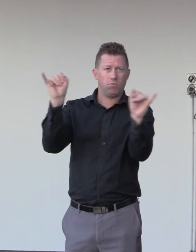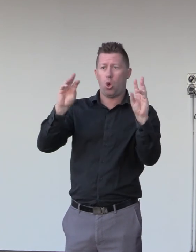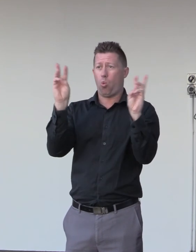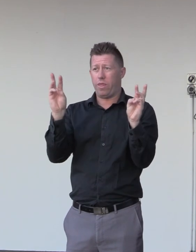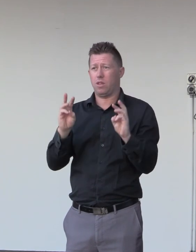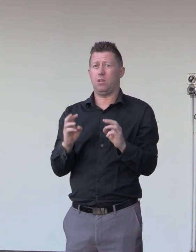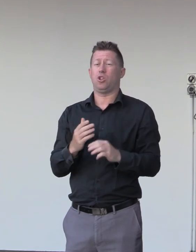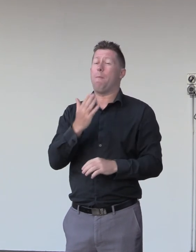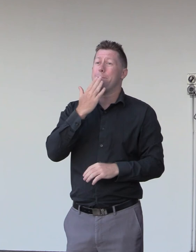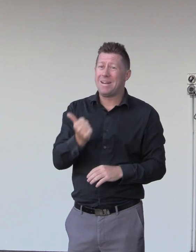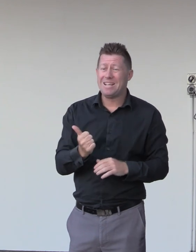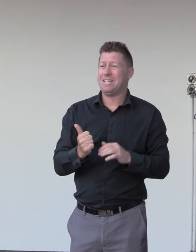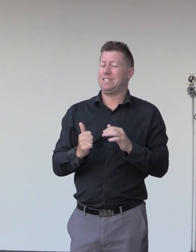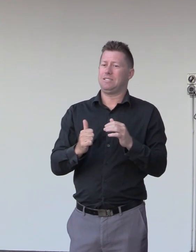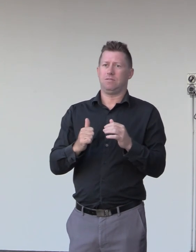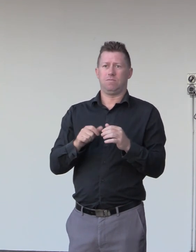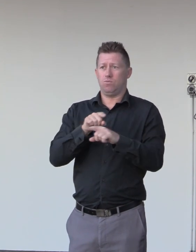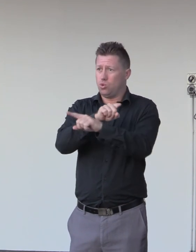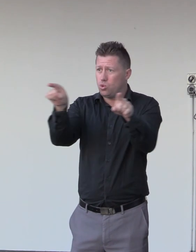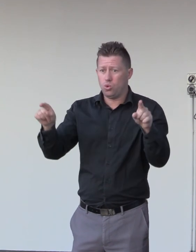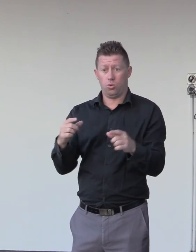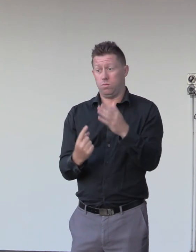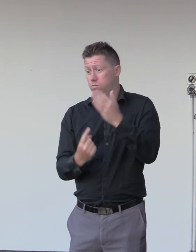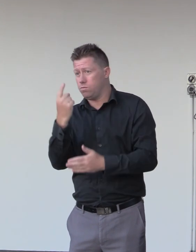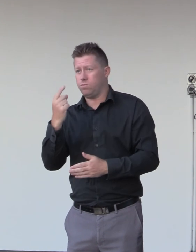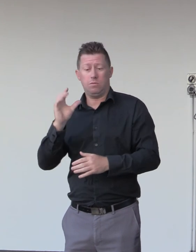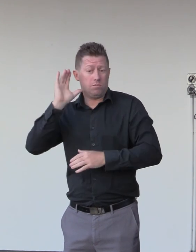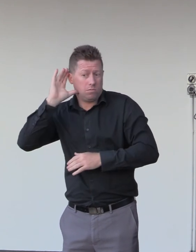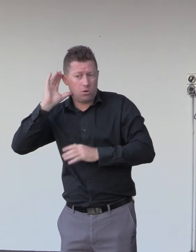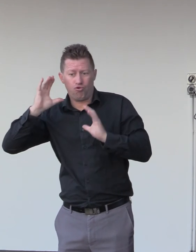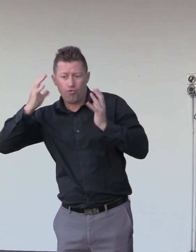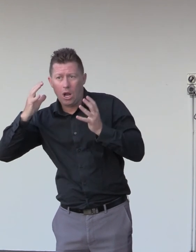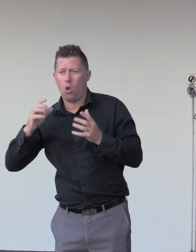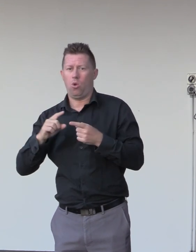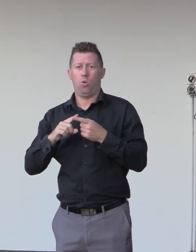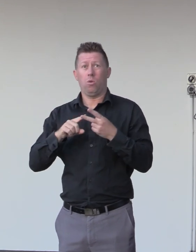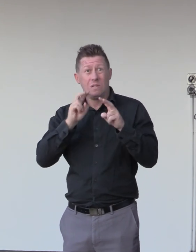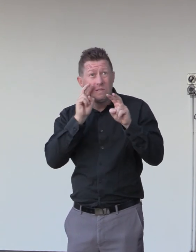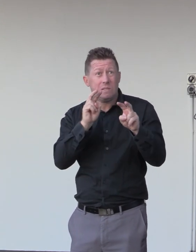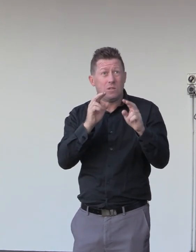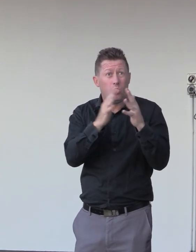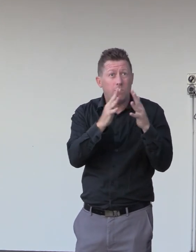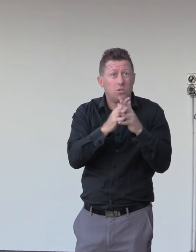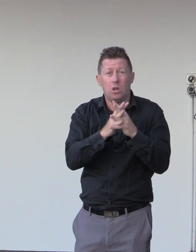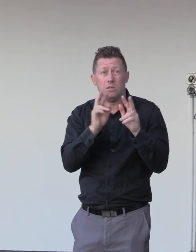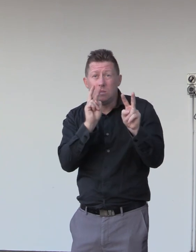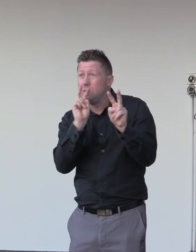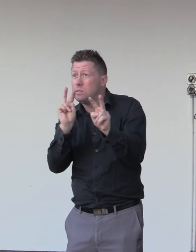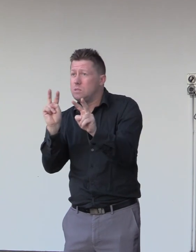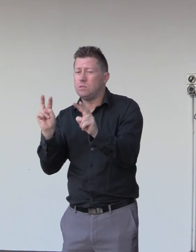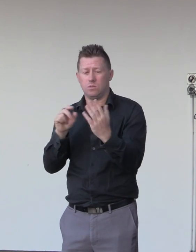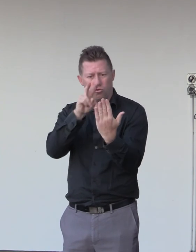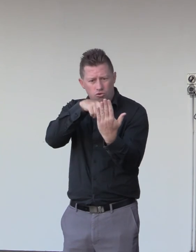keep in contact with the radio stations, the Weather Bureau's website, and up to date with the warnings. Very, very